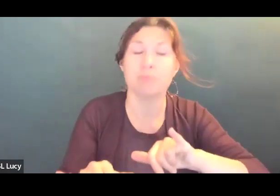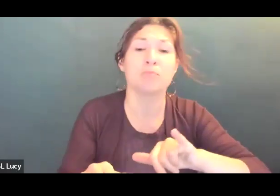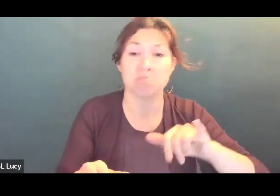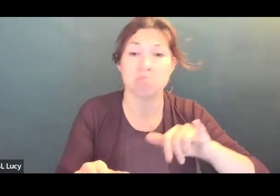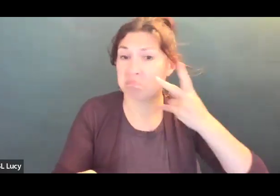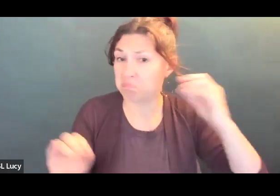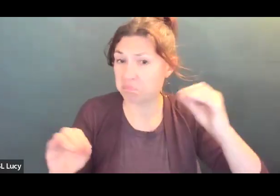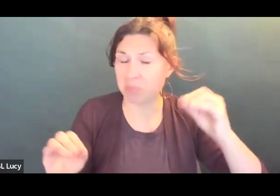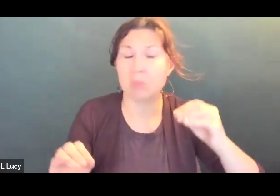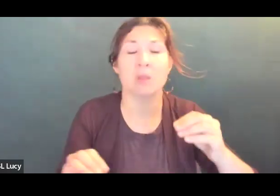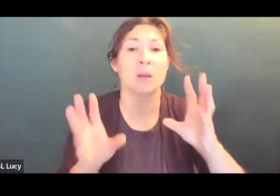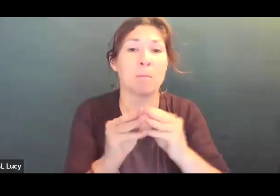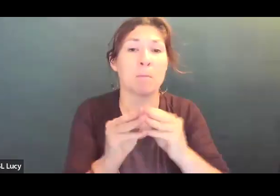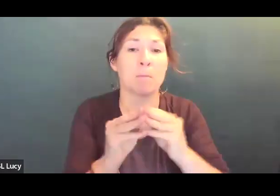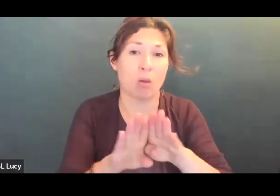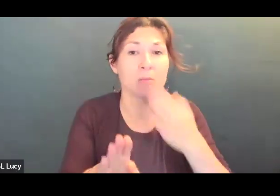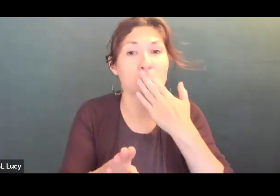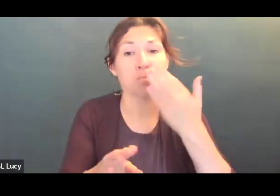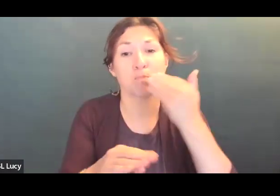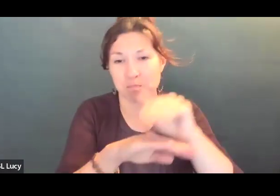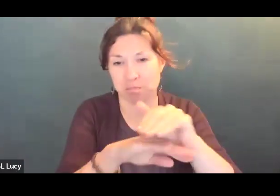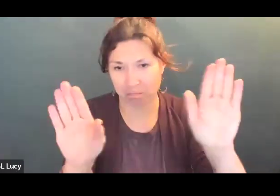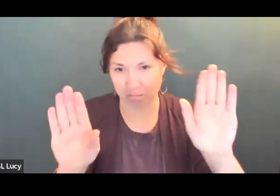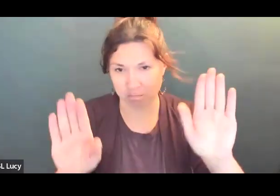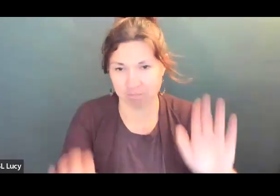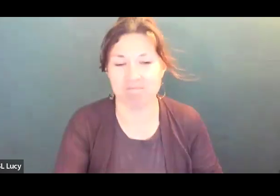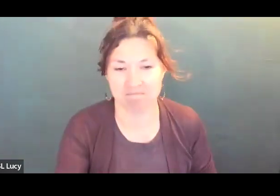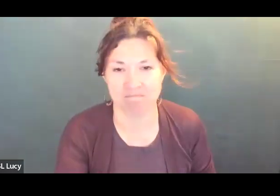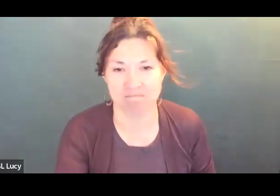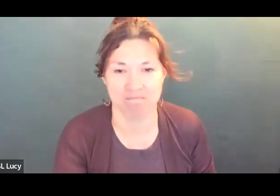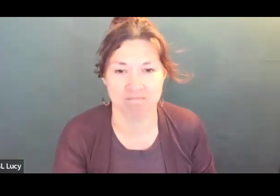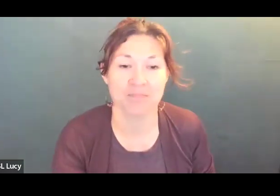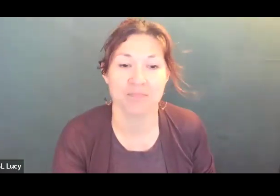none, the meeting is adjourned. Thank you all and have a good night. Thank you. Thank you, Chair. Thank you. Thank you, Chair.